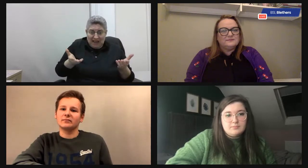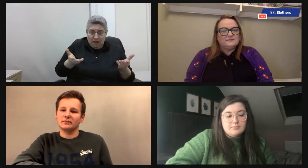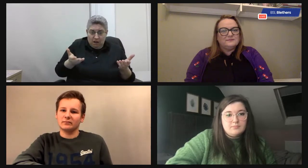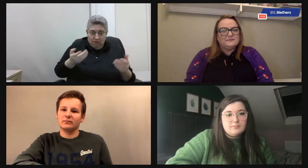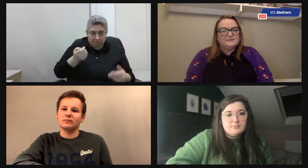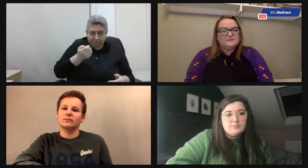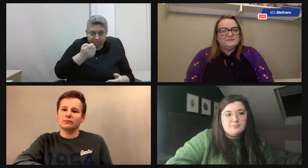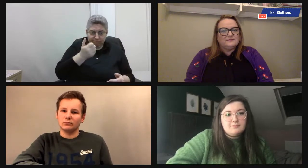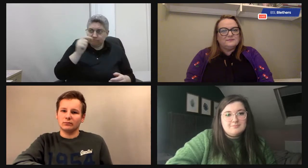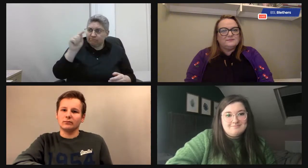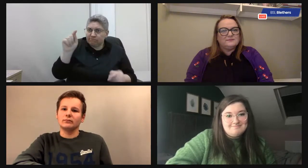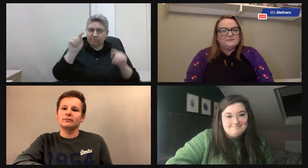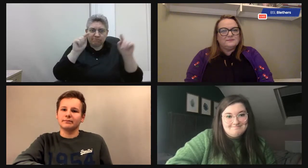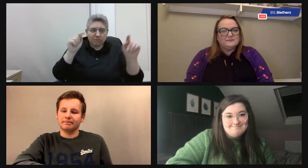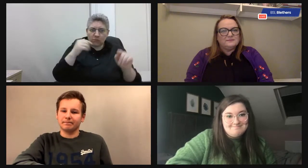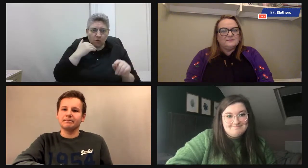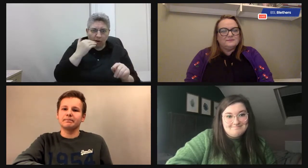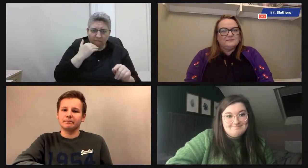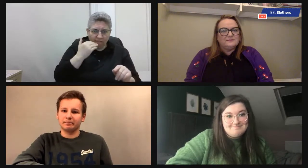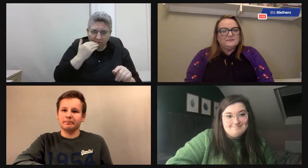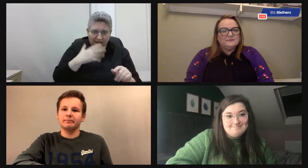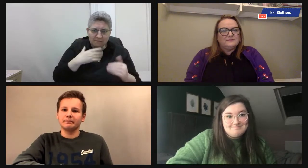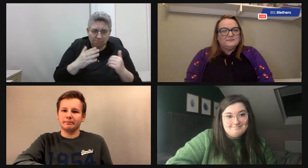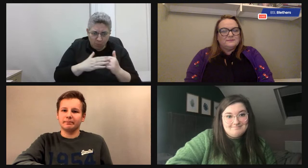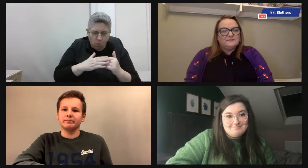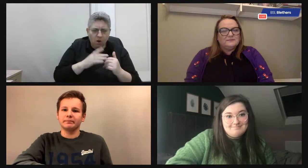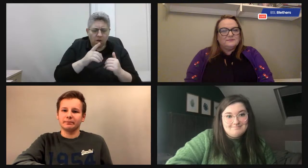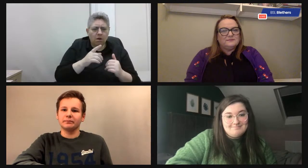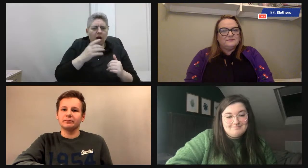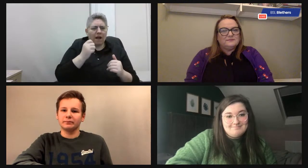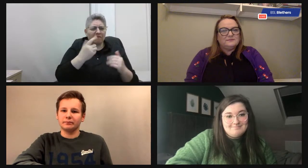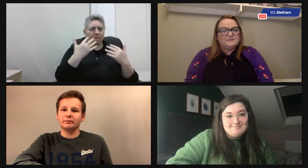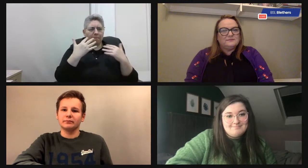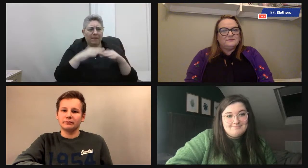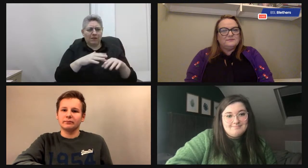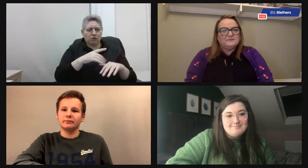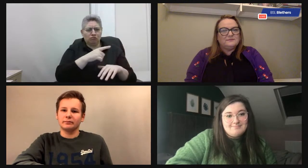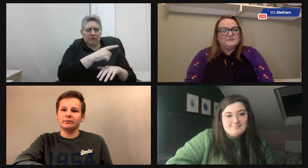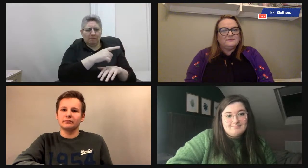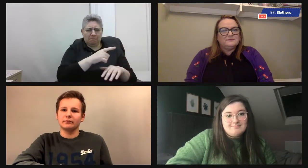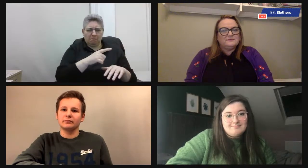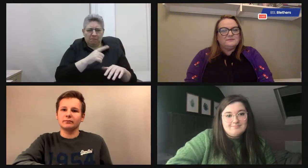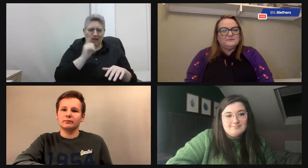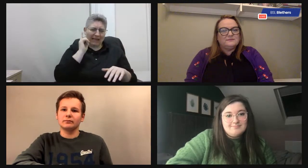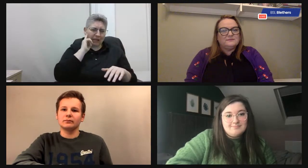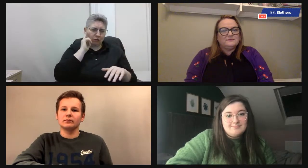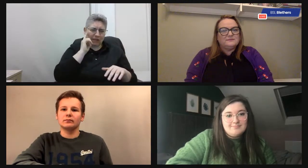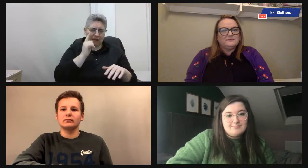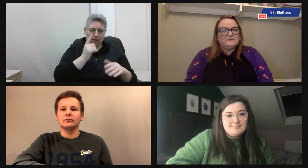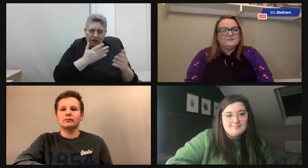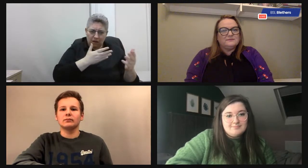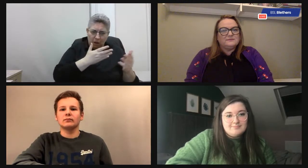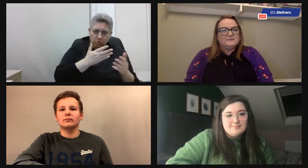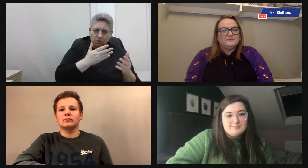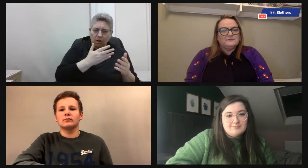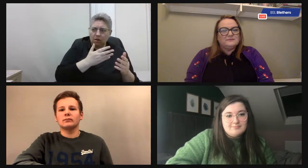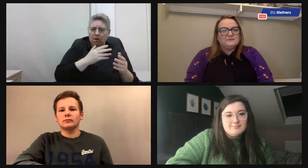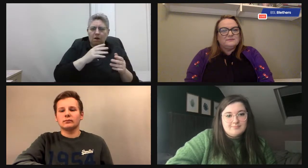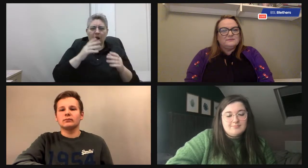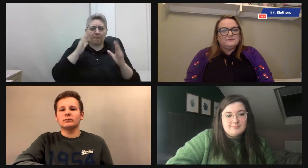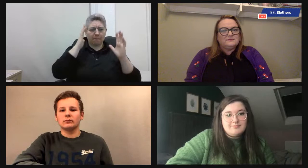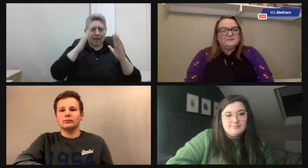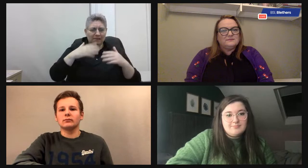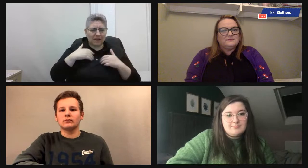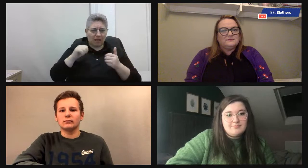deaf counsellors and the solution of bringing in deaf counsellors in the future. But if I can bring us back to today, where we don't really have that